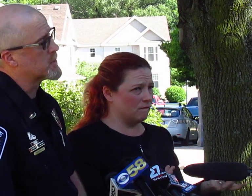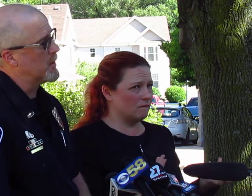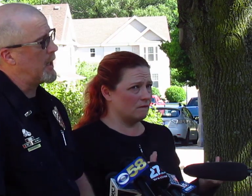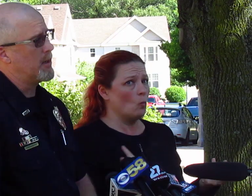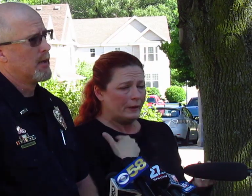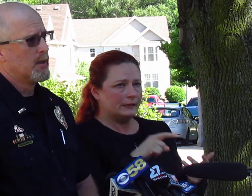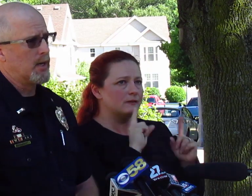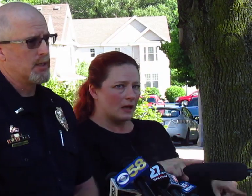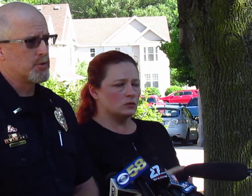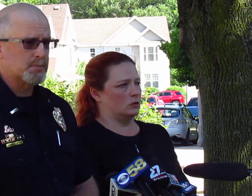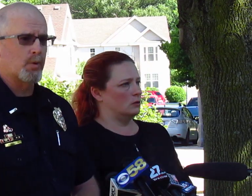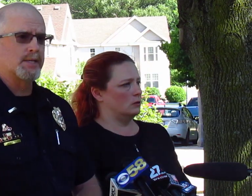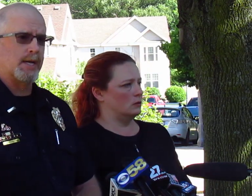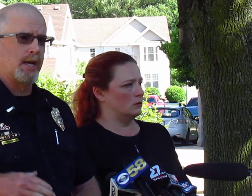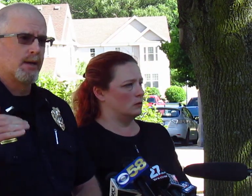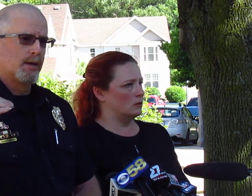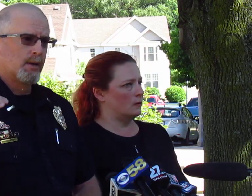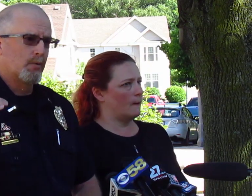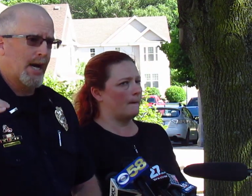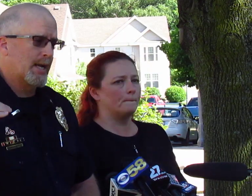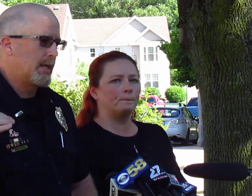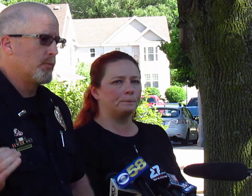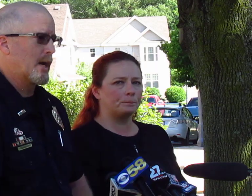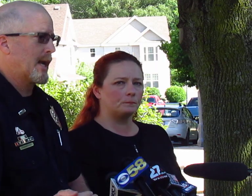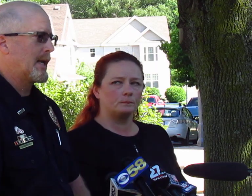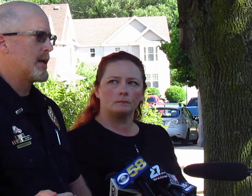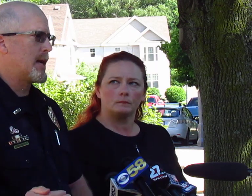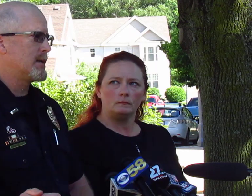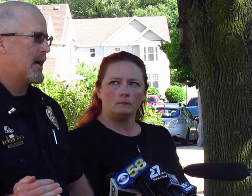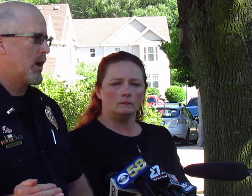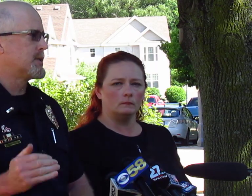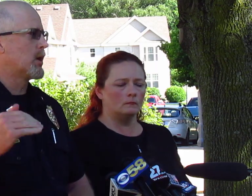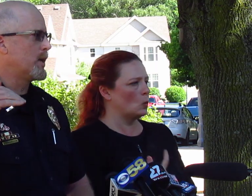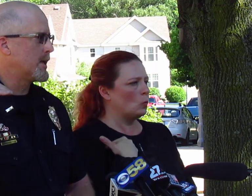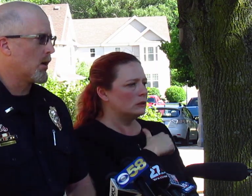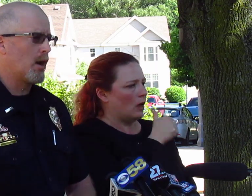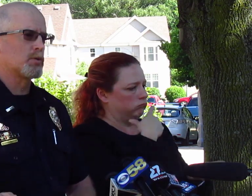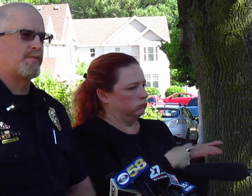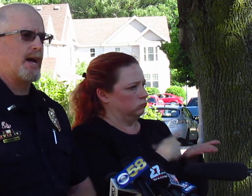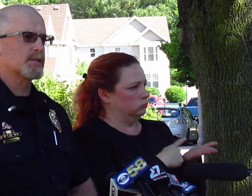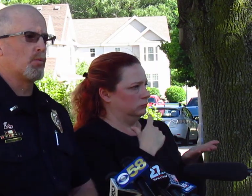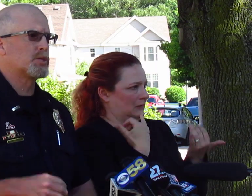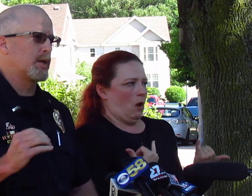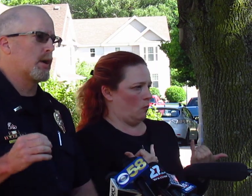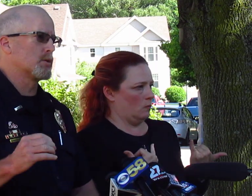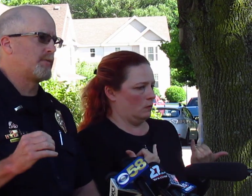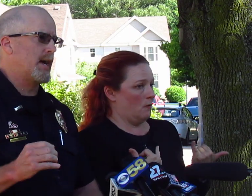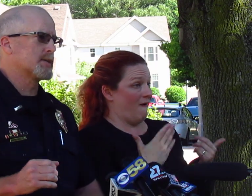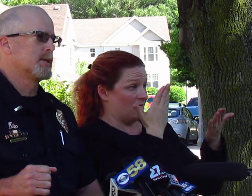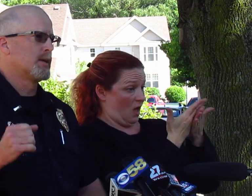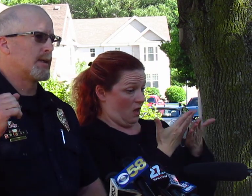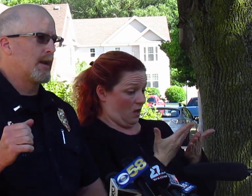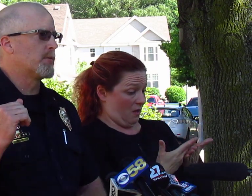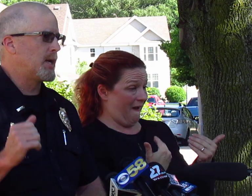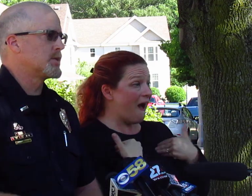need to answer. And trust me when I say, we're not gonna get into that now until we get all those facts. And once we get all those